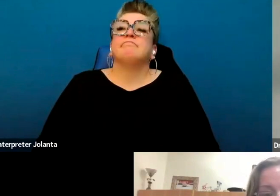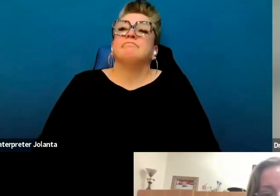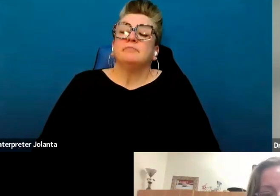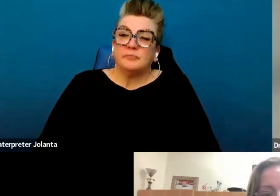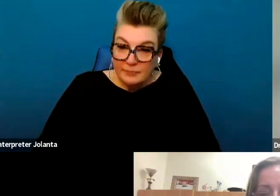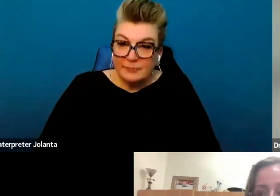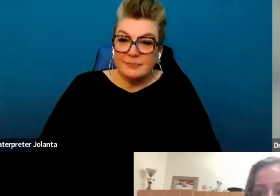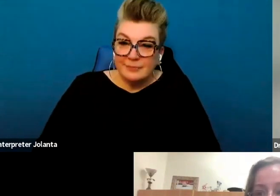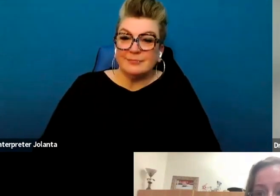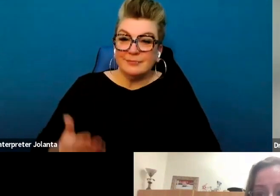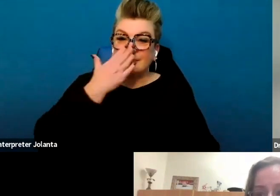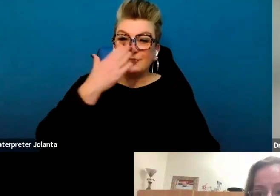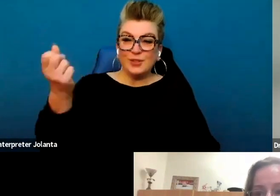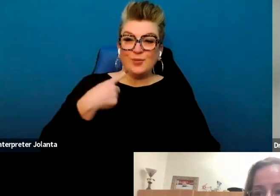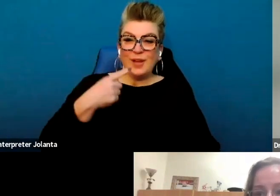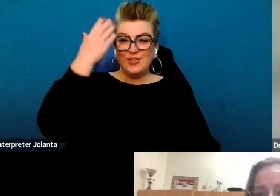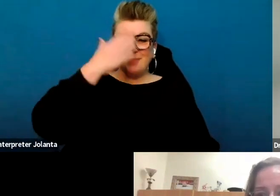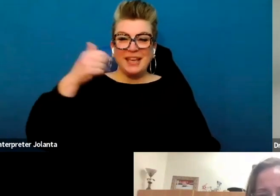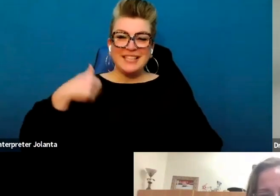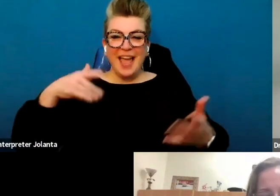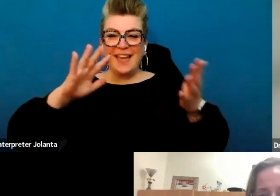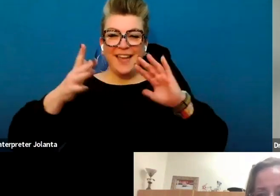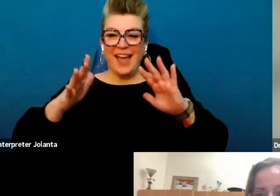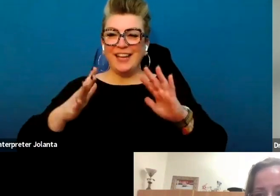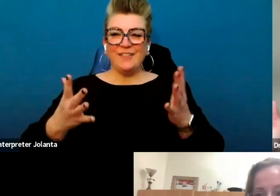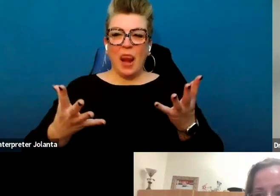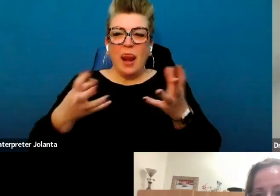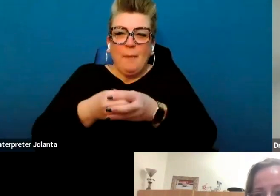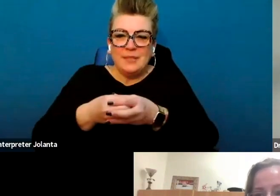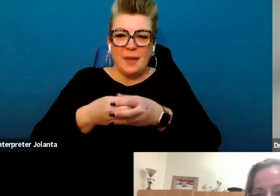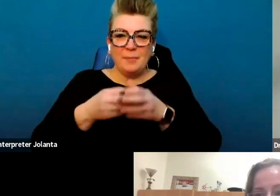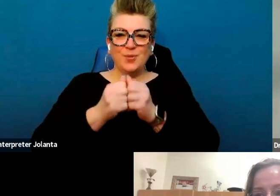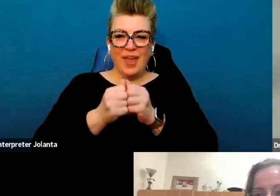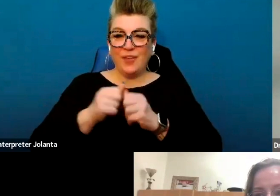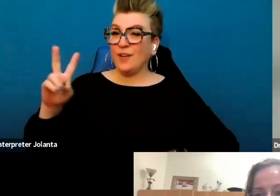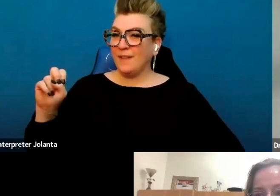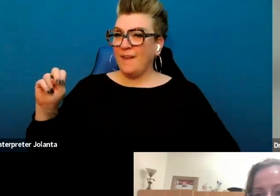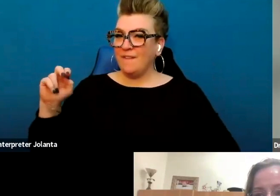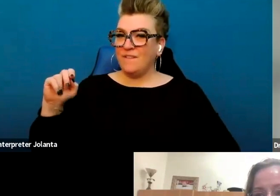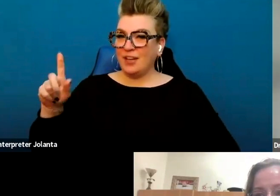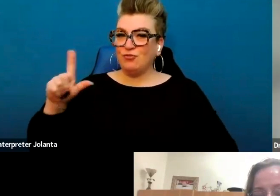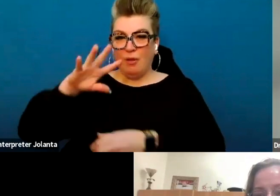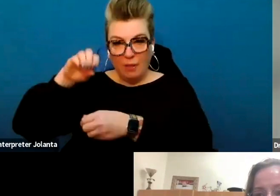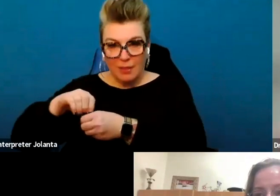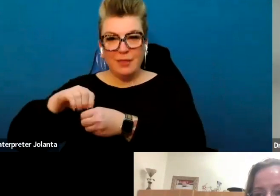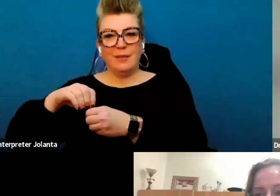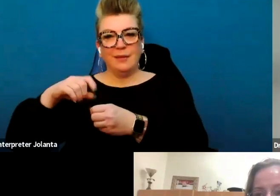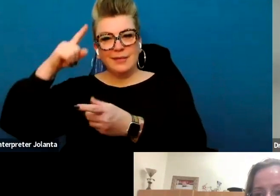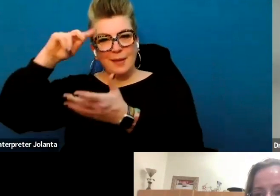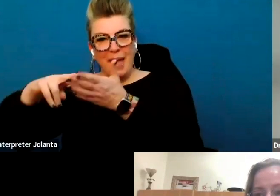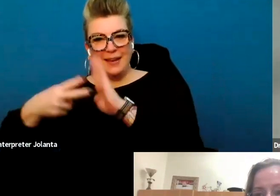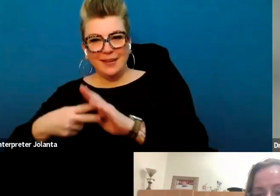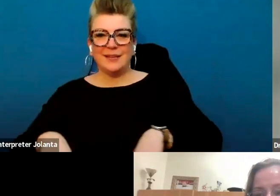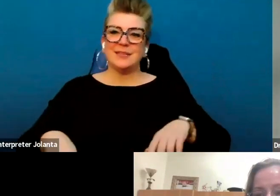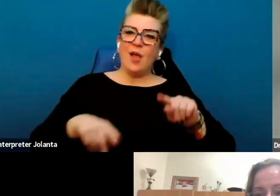Yeah, that's a good question because I kind of like grouped them together. So the ventral pathway being involved in semantics, the dorsal pathway being